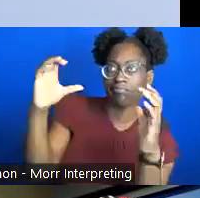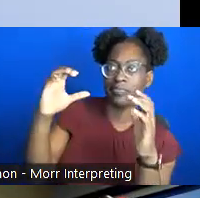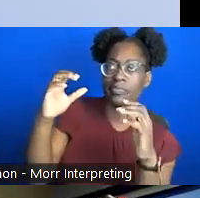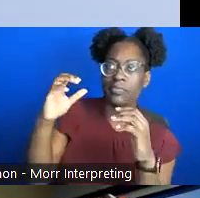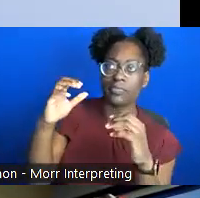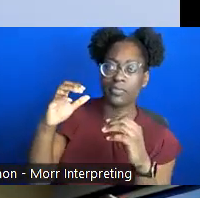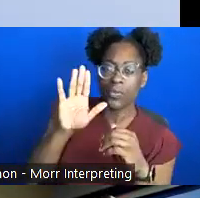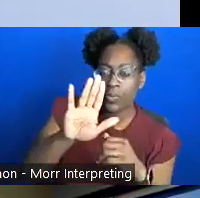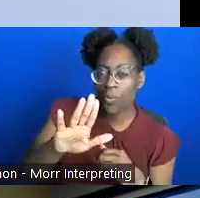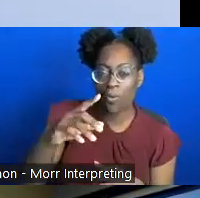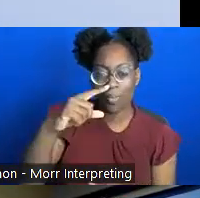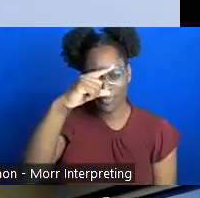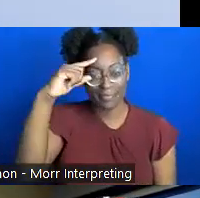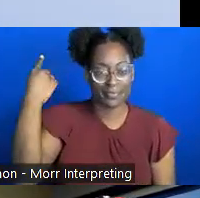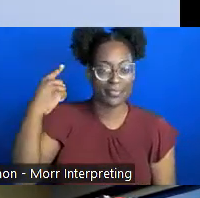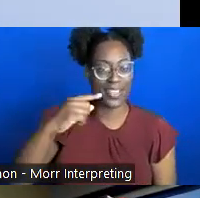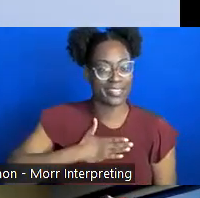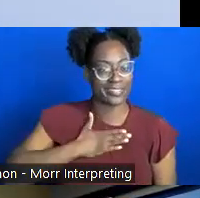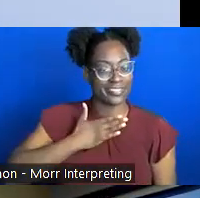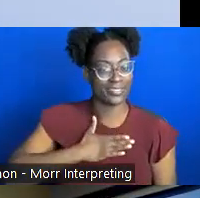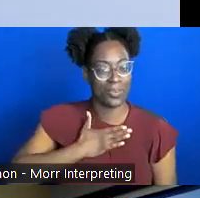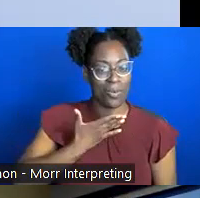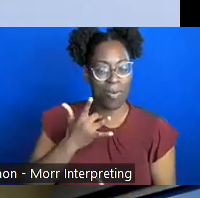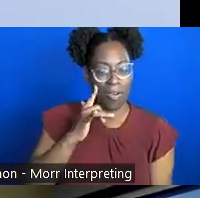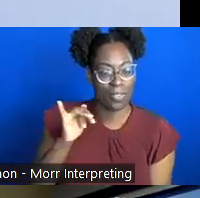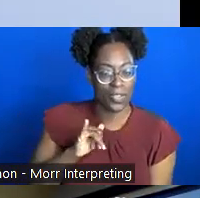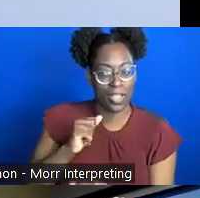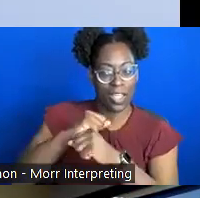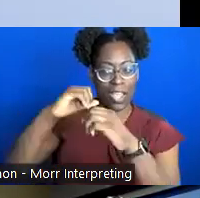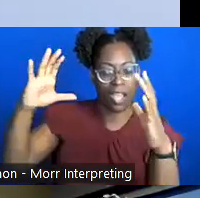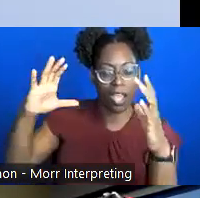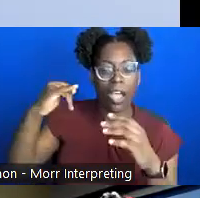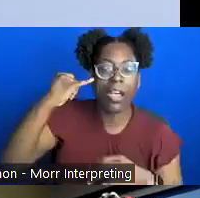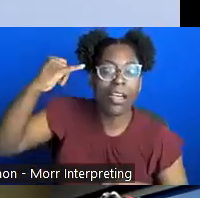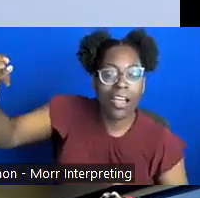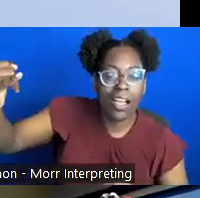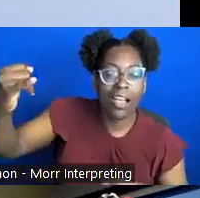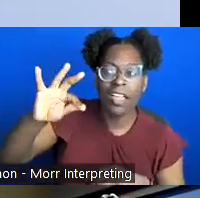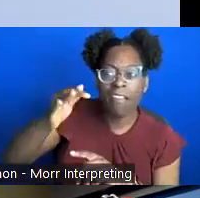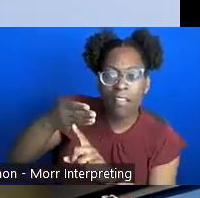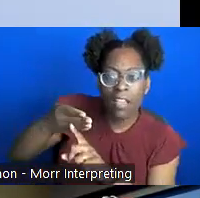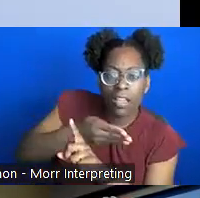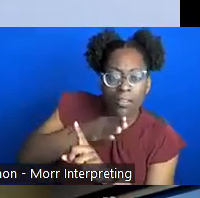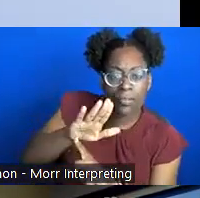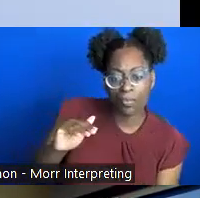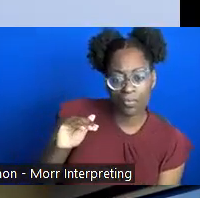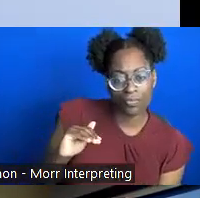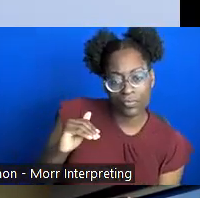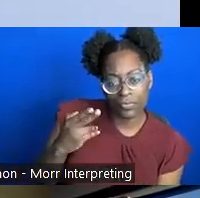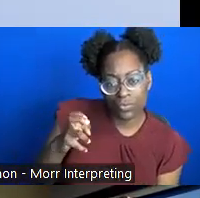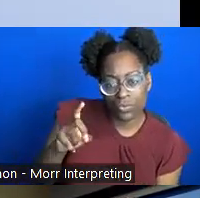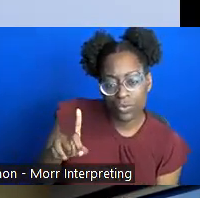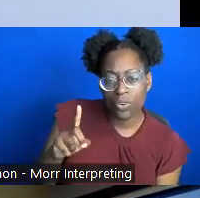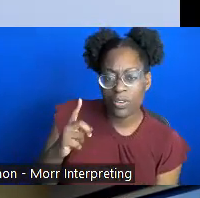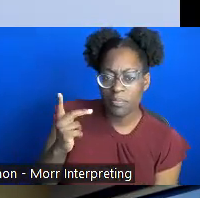seeds of positivity, positive self-perception, positive, if they had planted